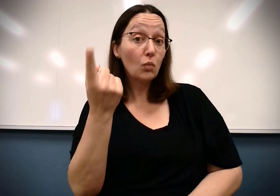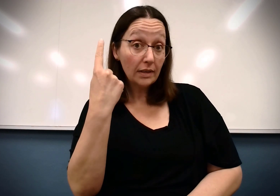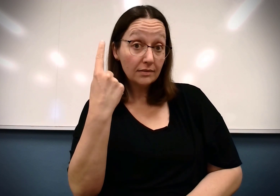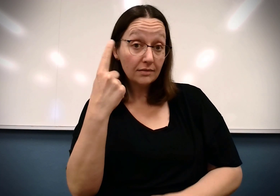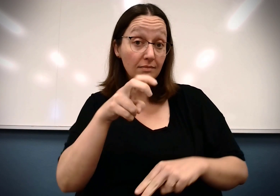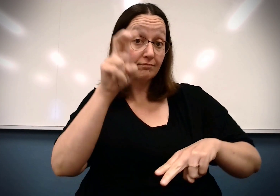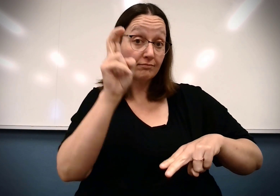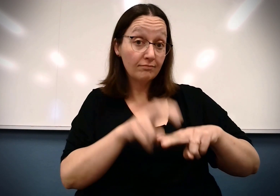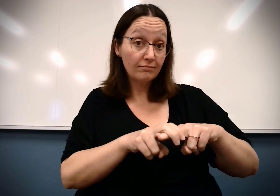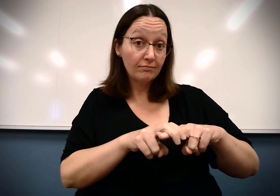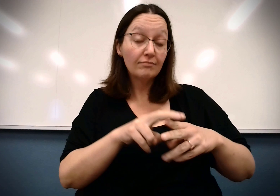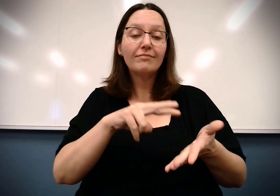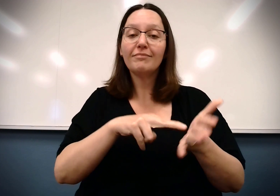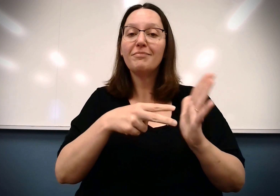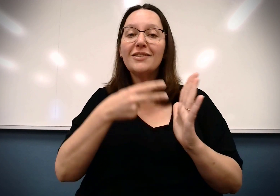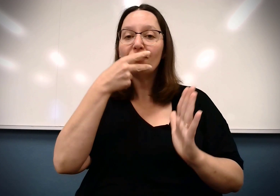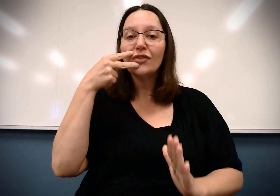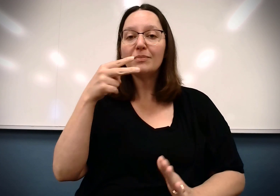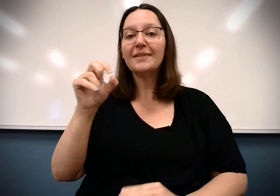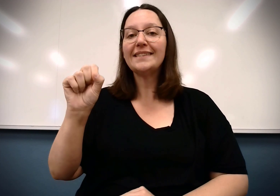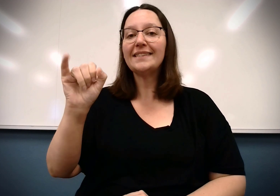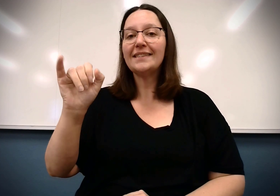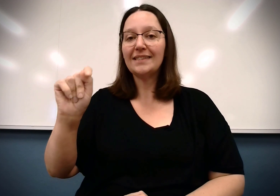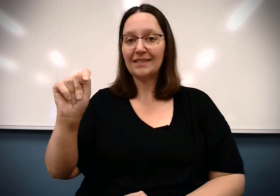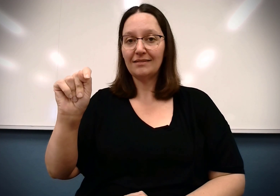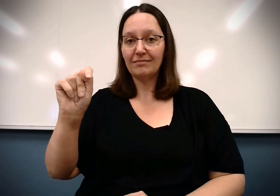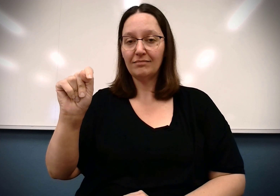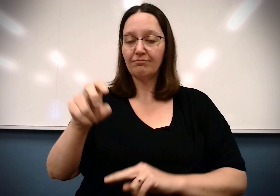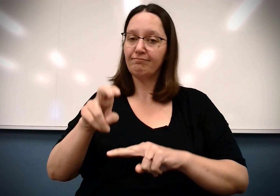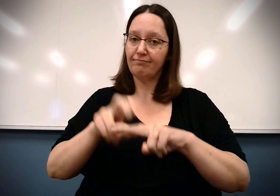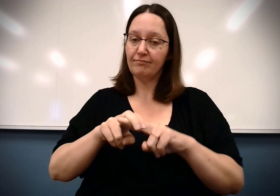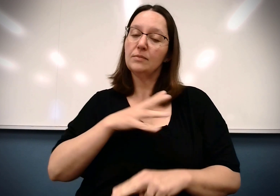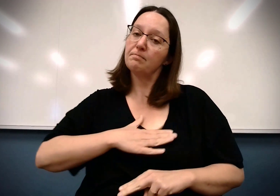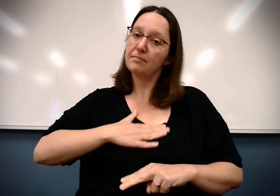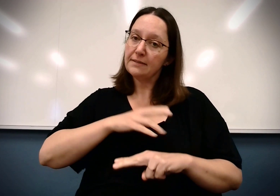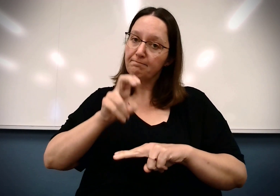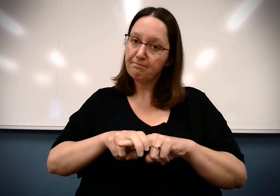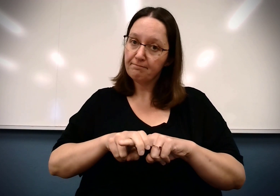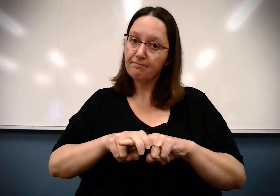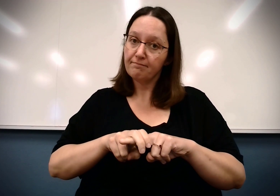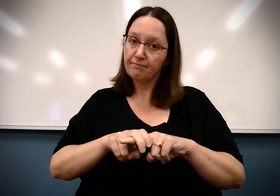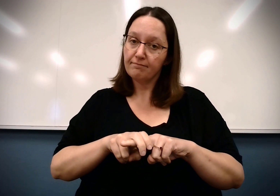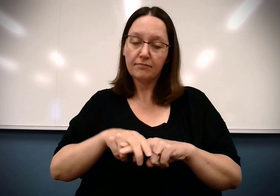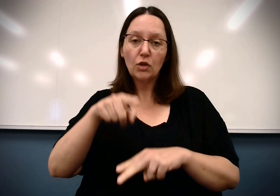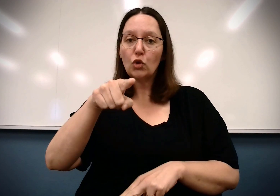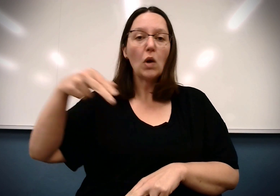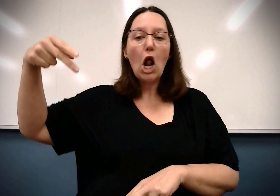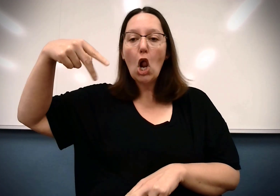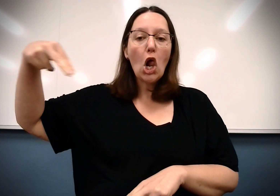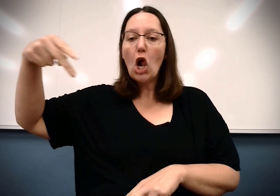However, if you tap once, this sign means the verb to sit or sit down. Please sit down.